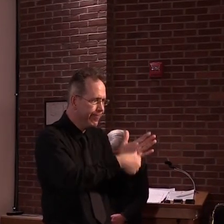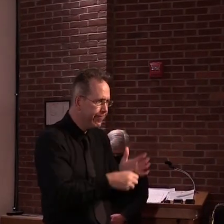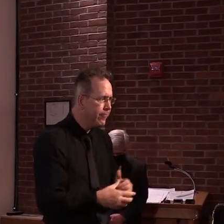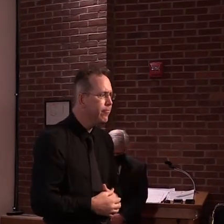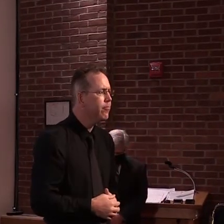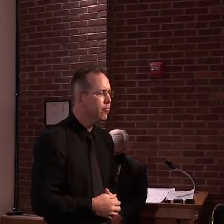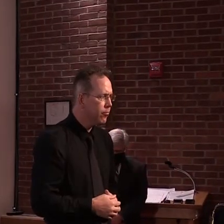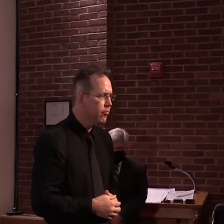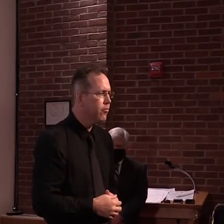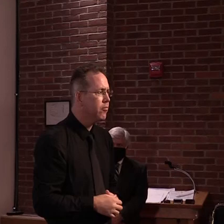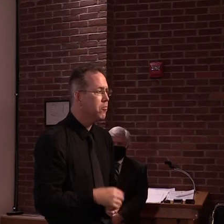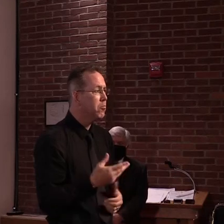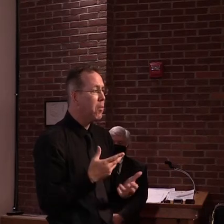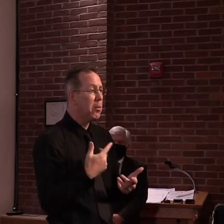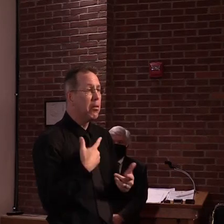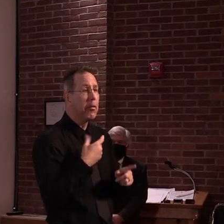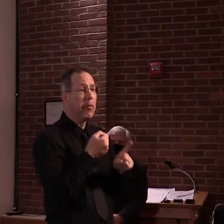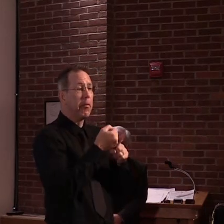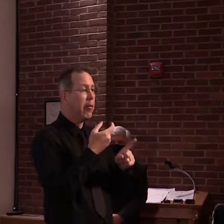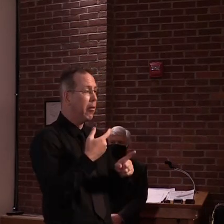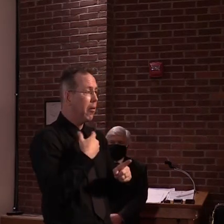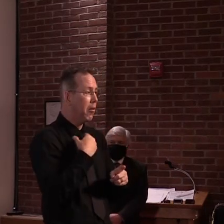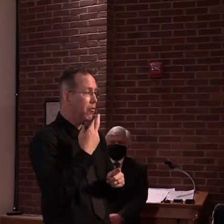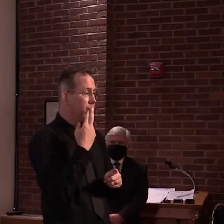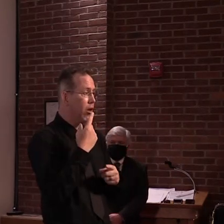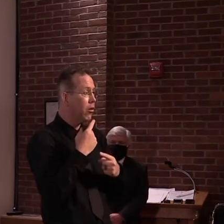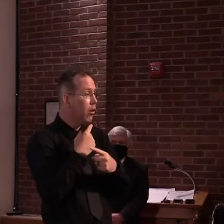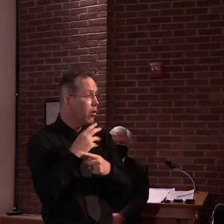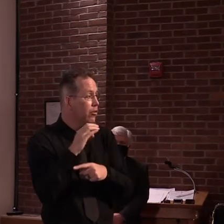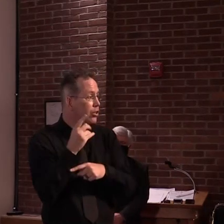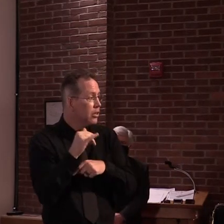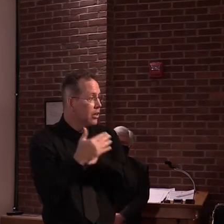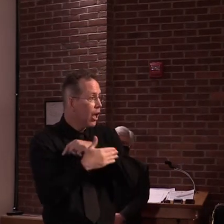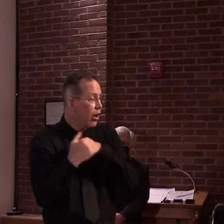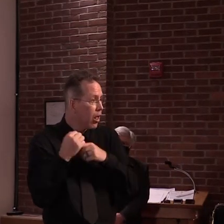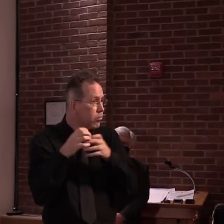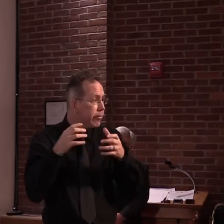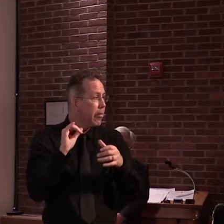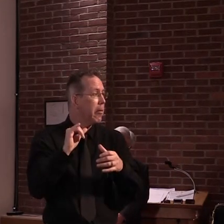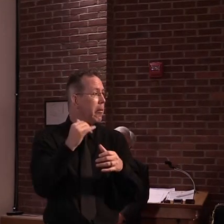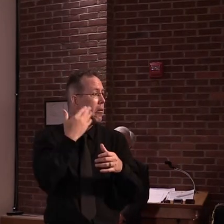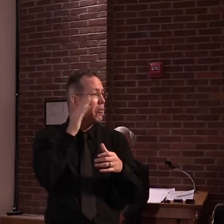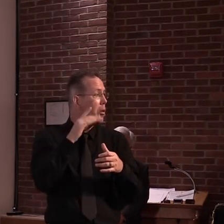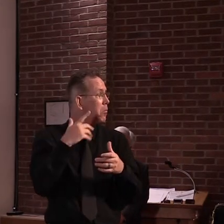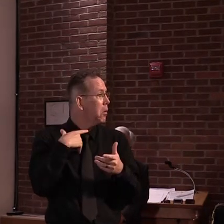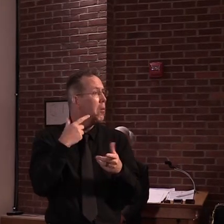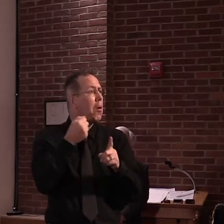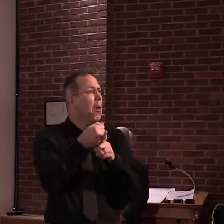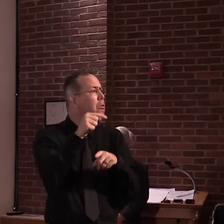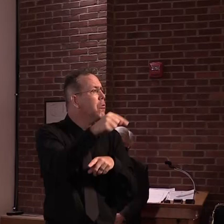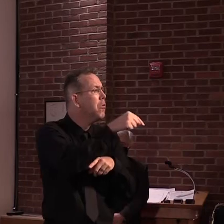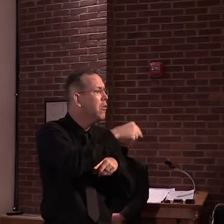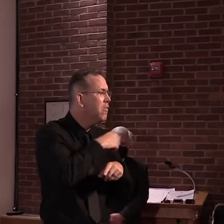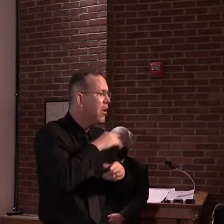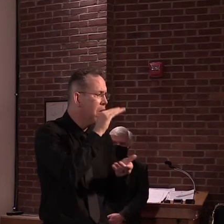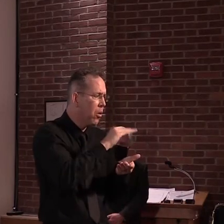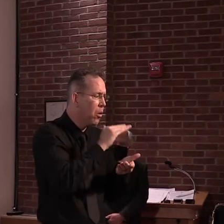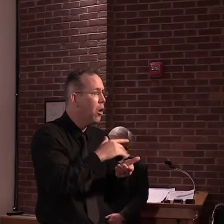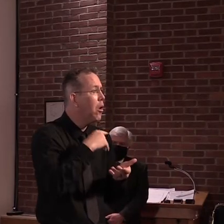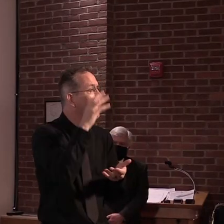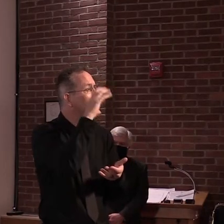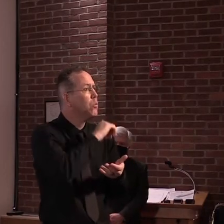that Chittenden County had these new cases, and you assumed it was like the rest of the state because it was before we actually knew there was an